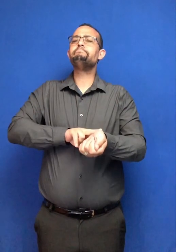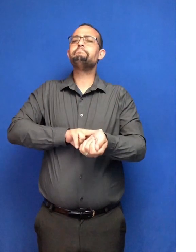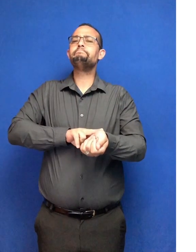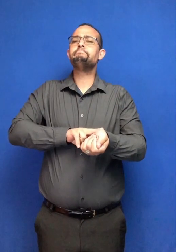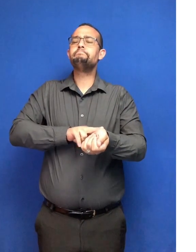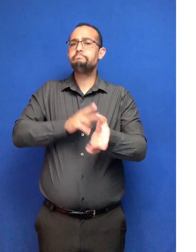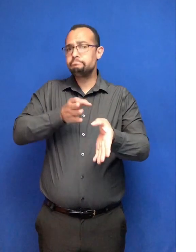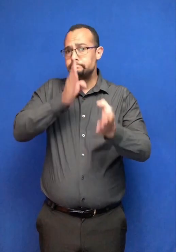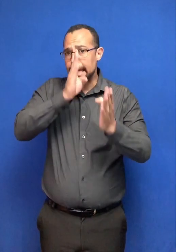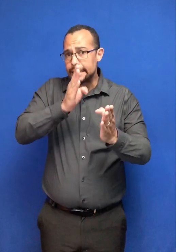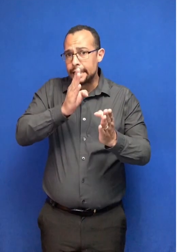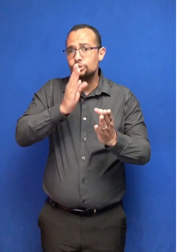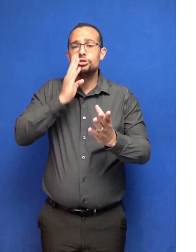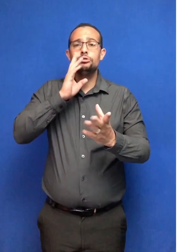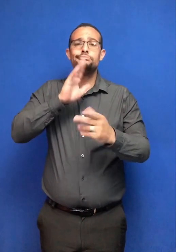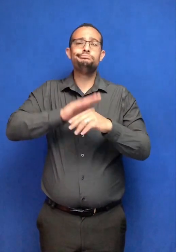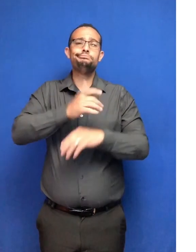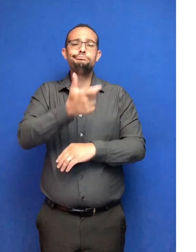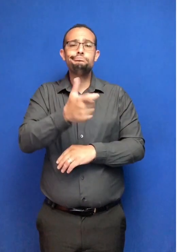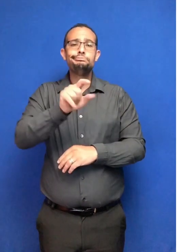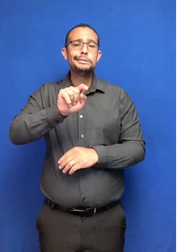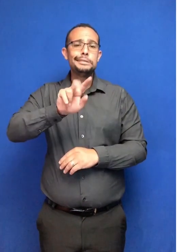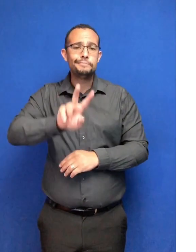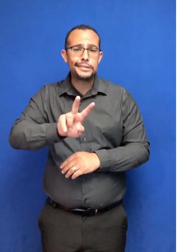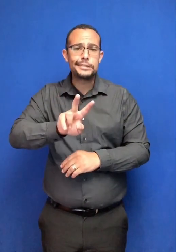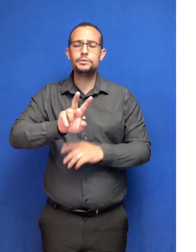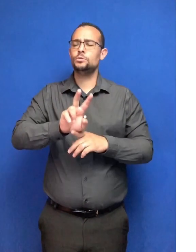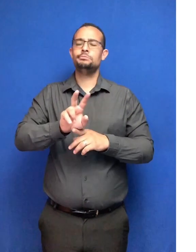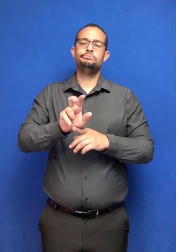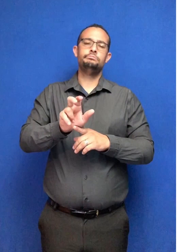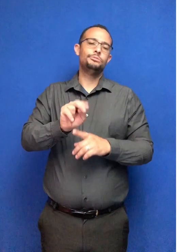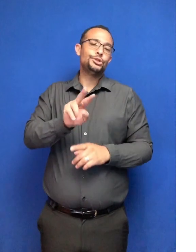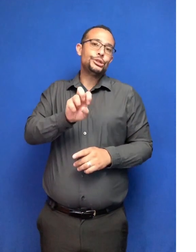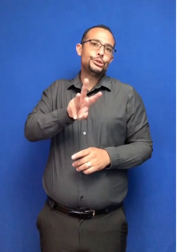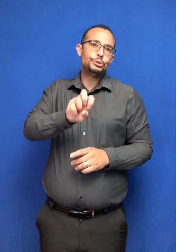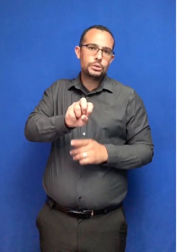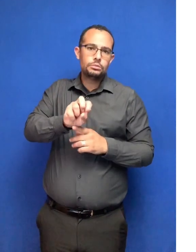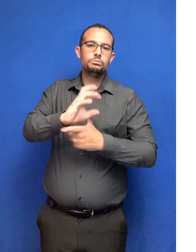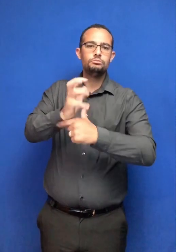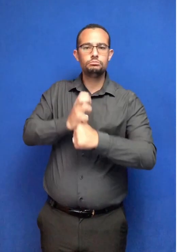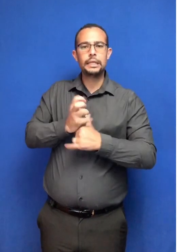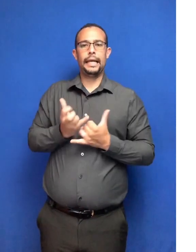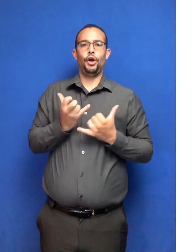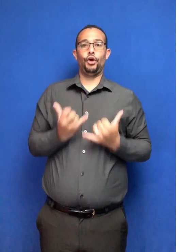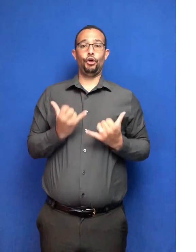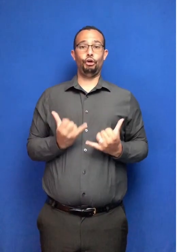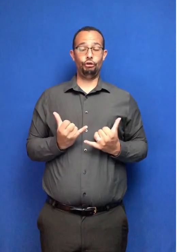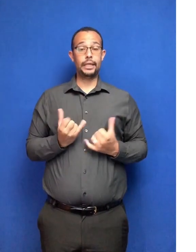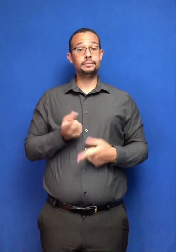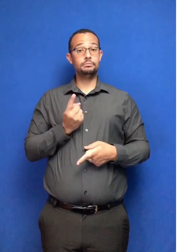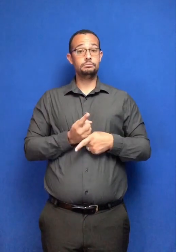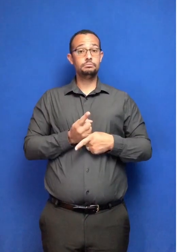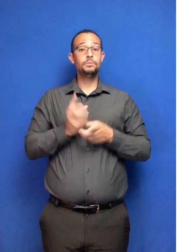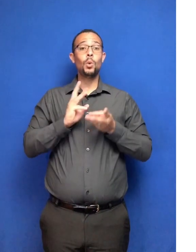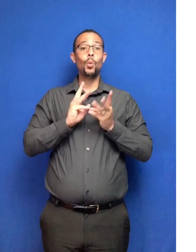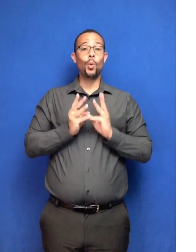TV or however you connect to the news so that you can get current weather information